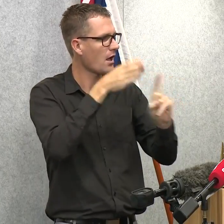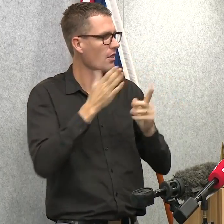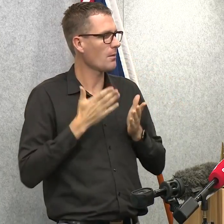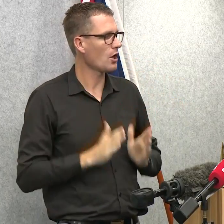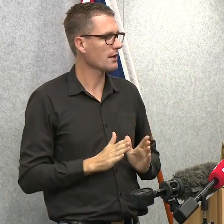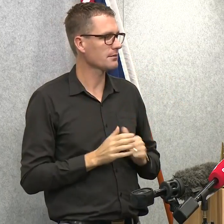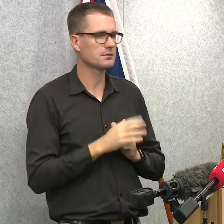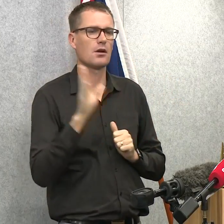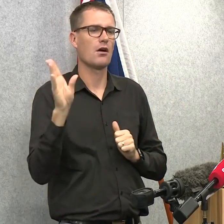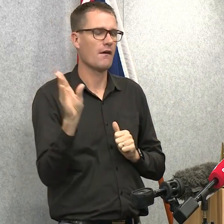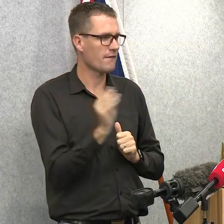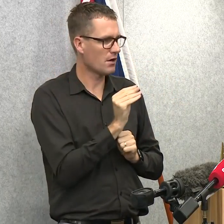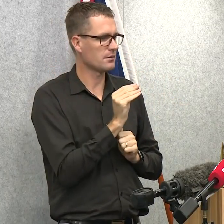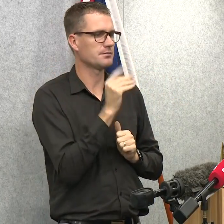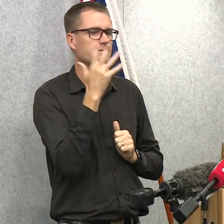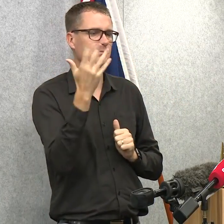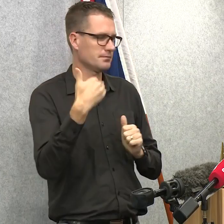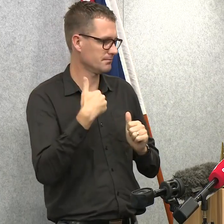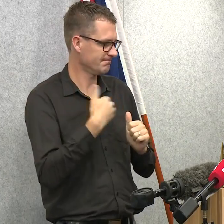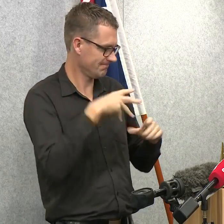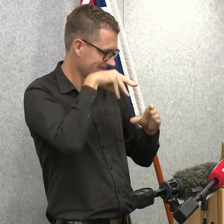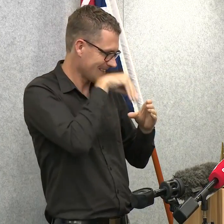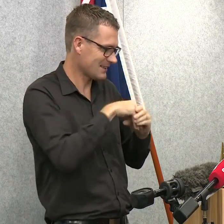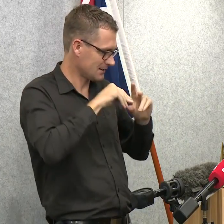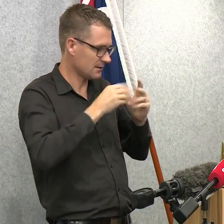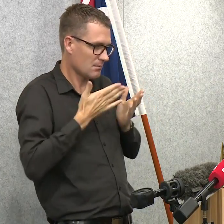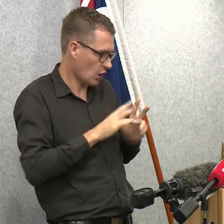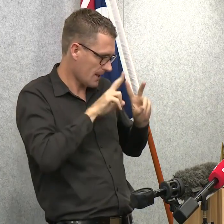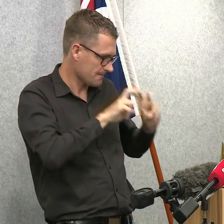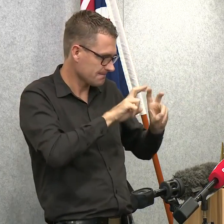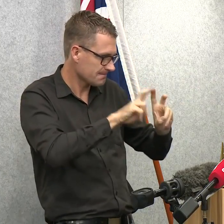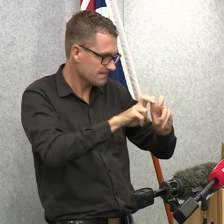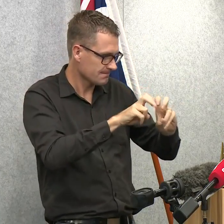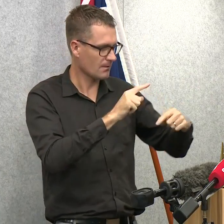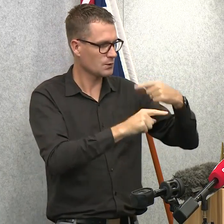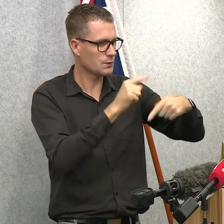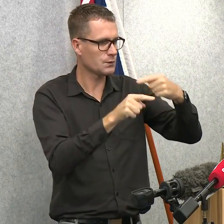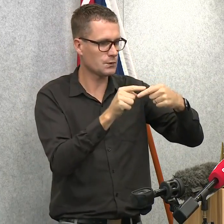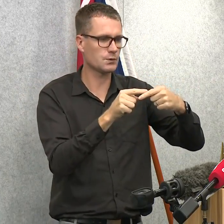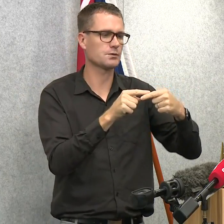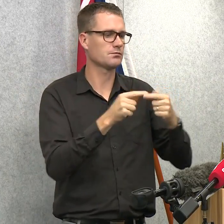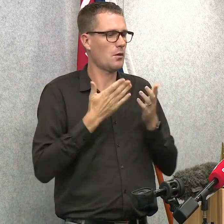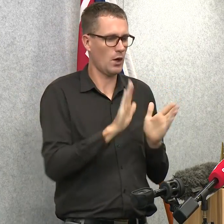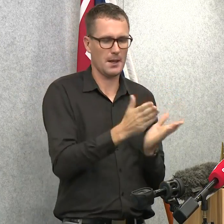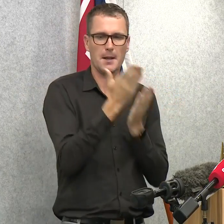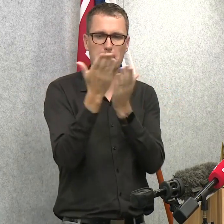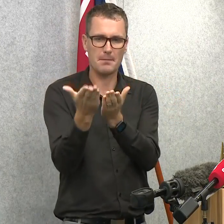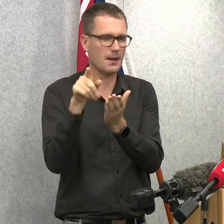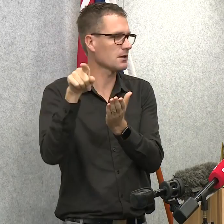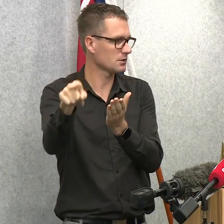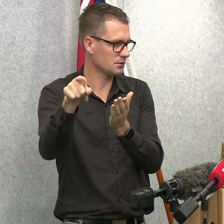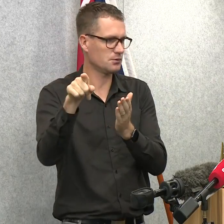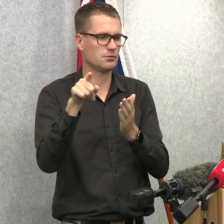the mortuary process to the reconciliation process, the identification, and then presenting to